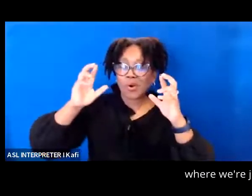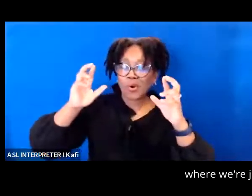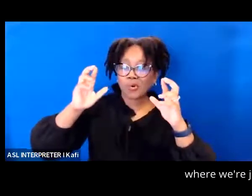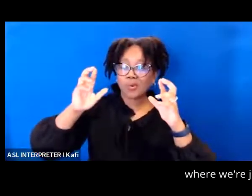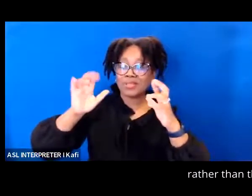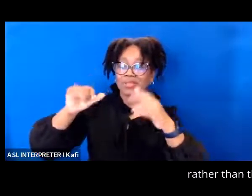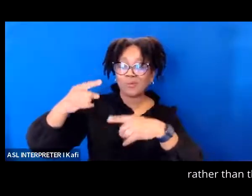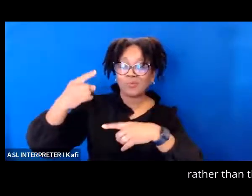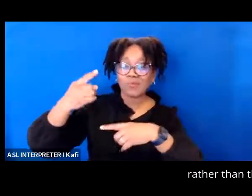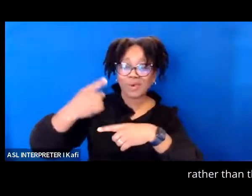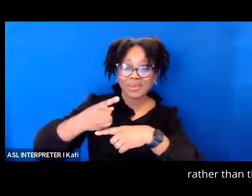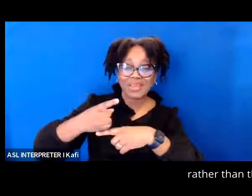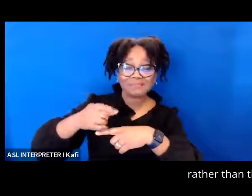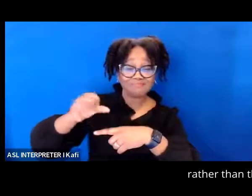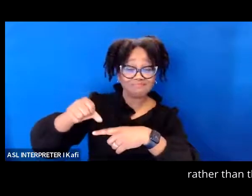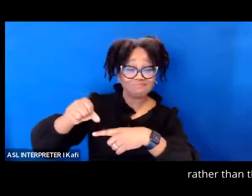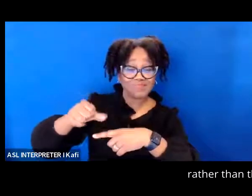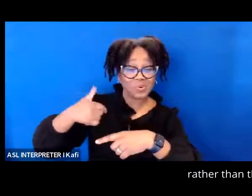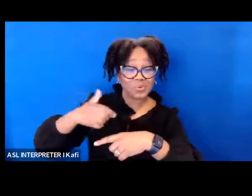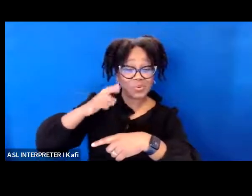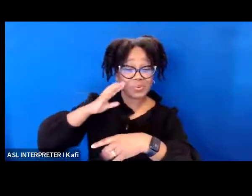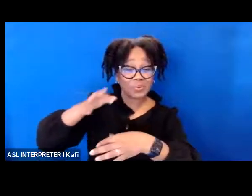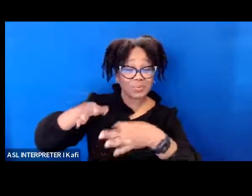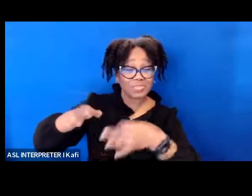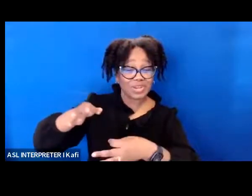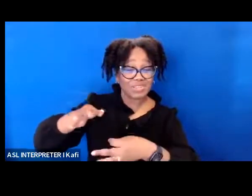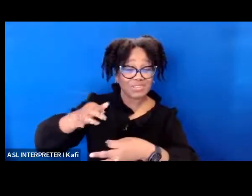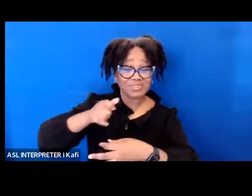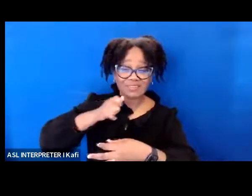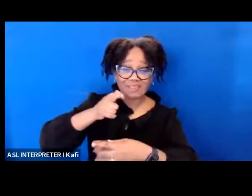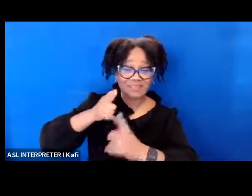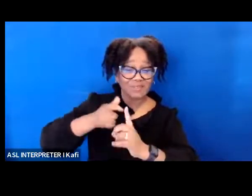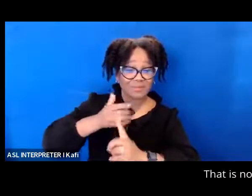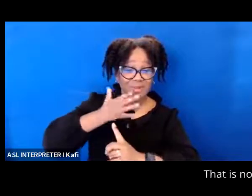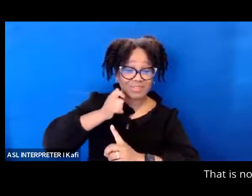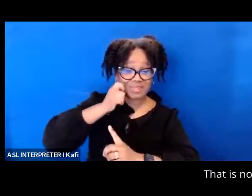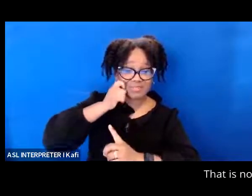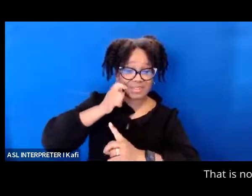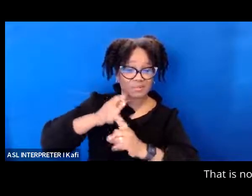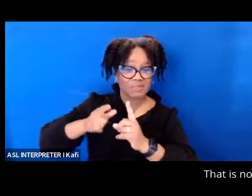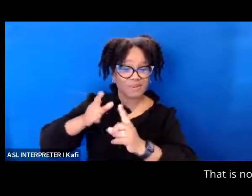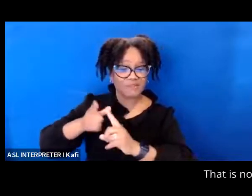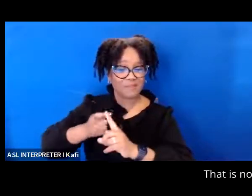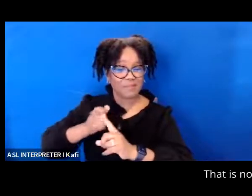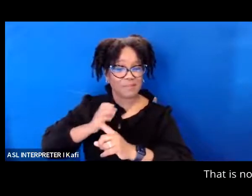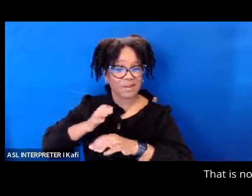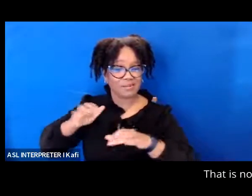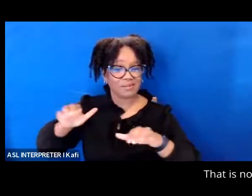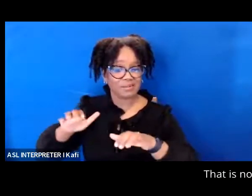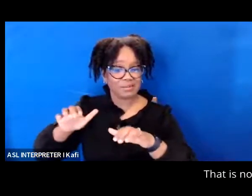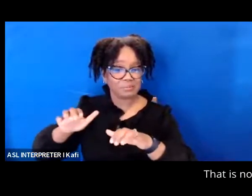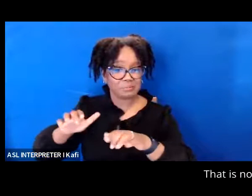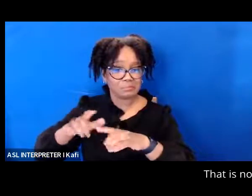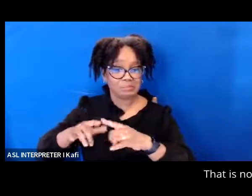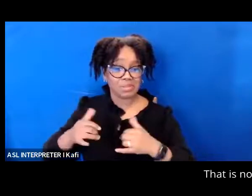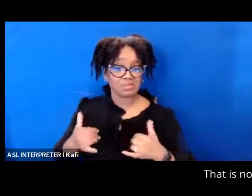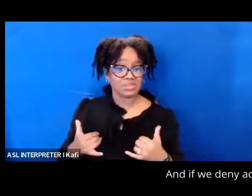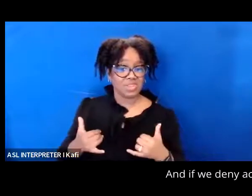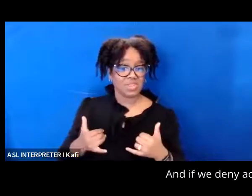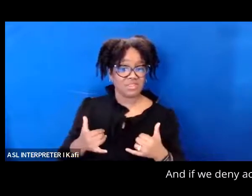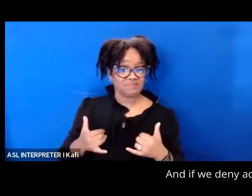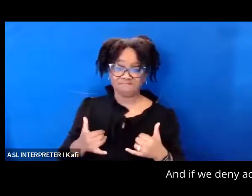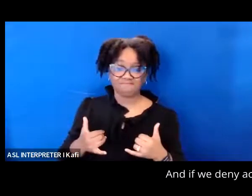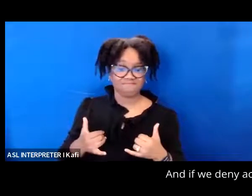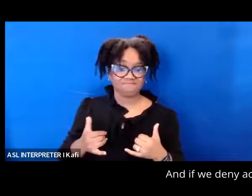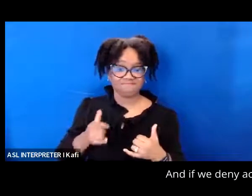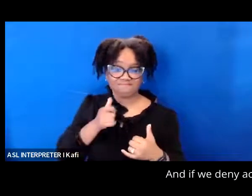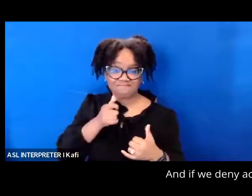merits rather than the color of our skin that is not america today and